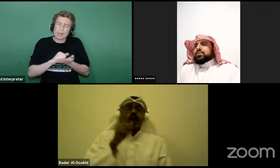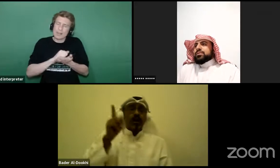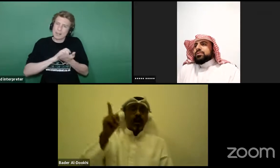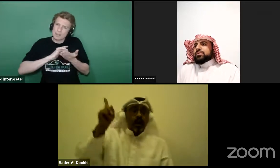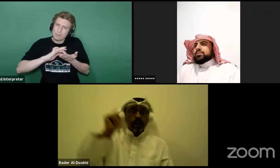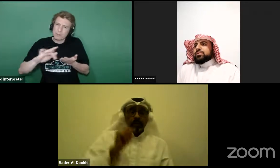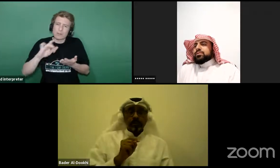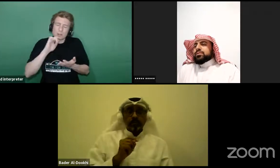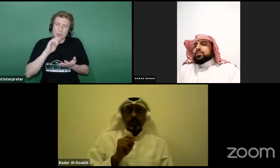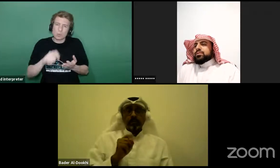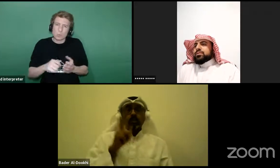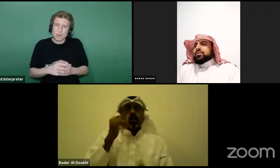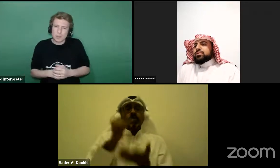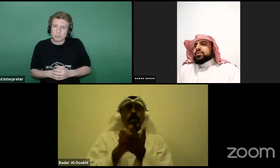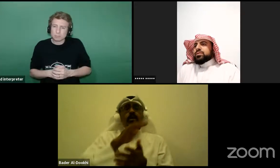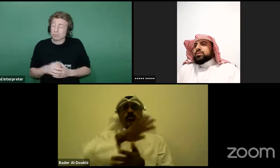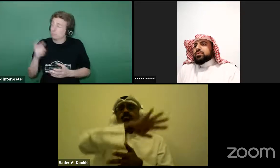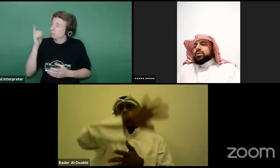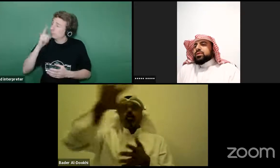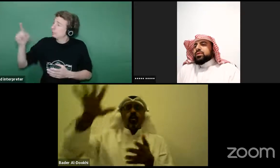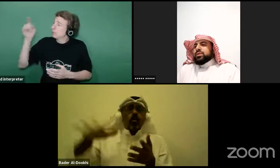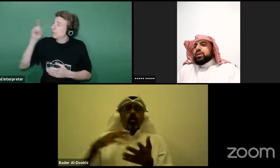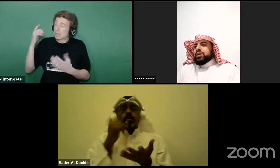the owner of the great bounty.